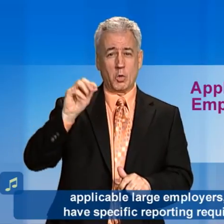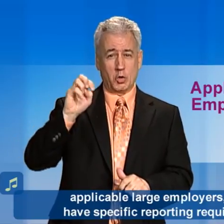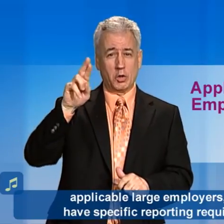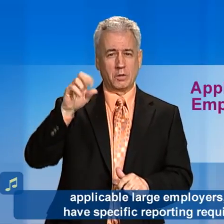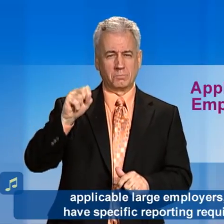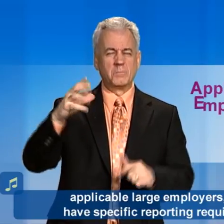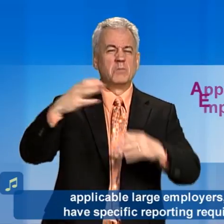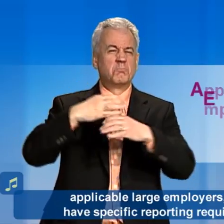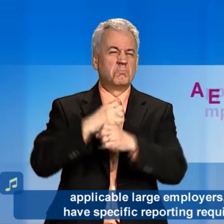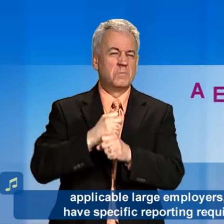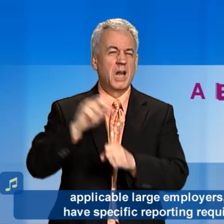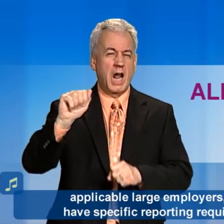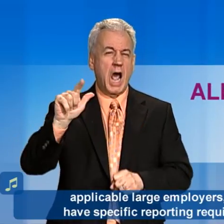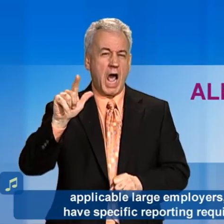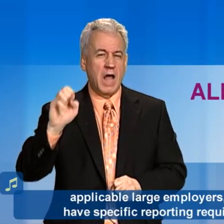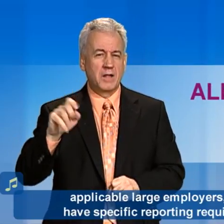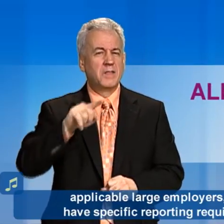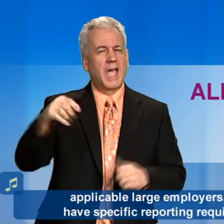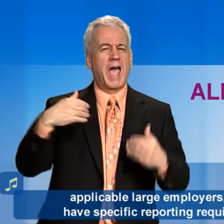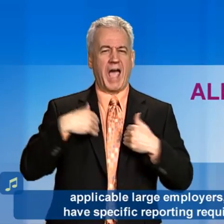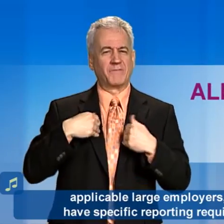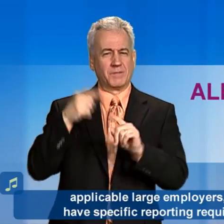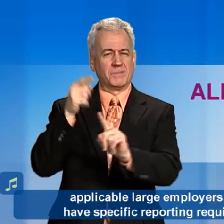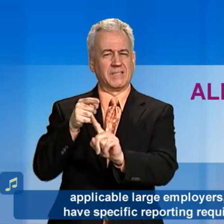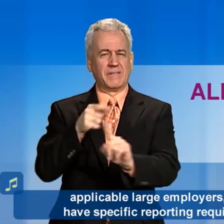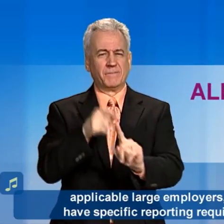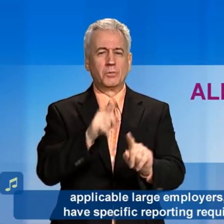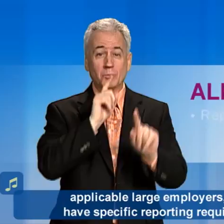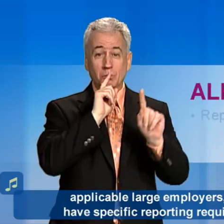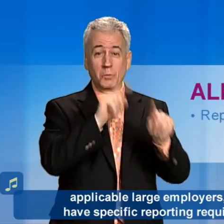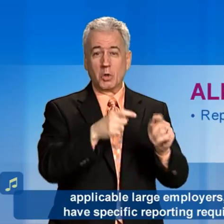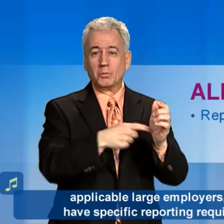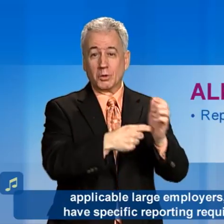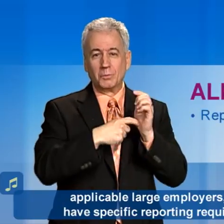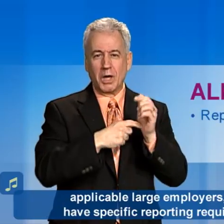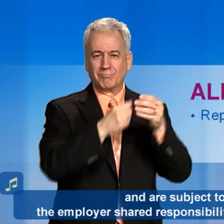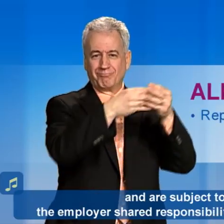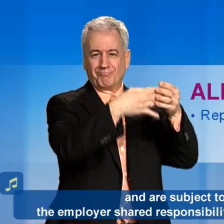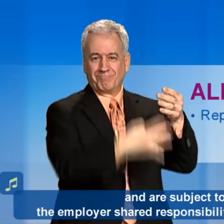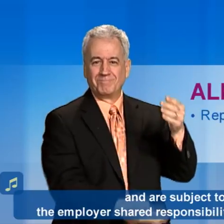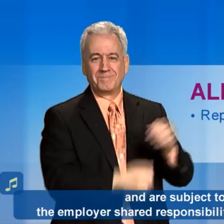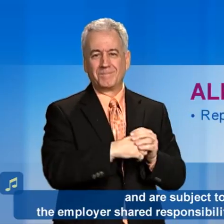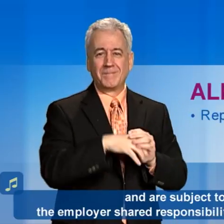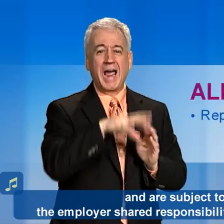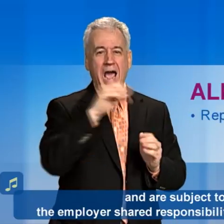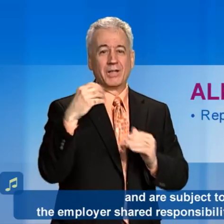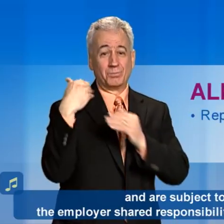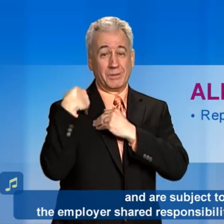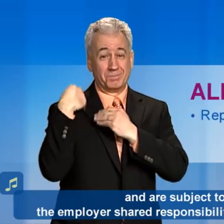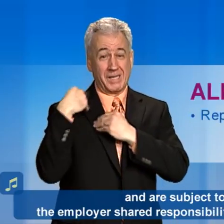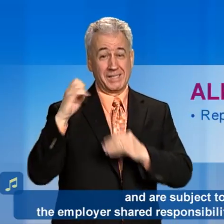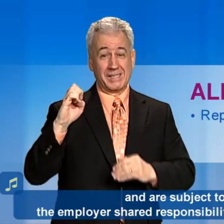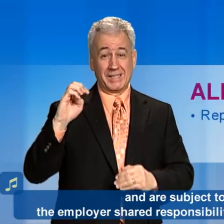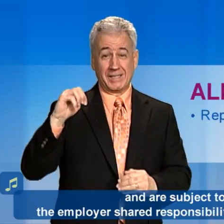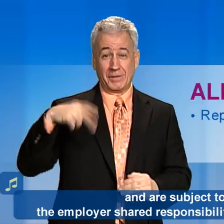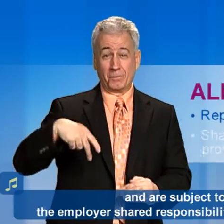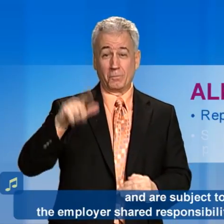large employers, or ALEs, have specific reporting requirements and are subject to the employer shared responsibility